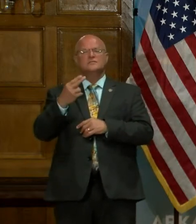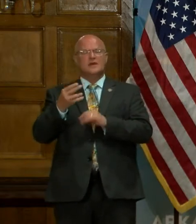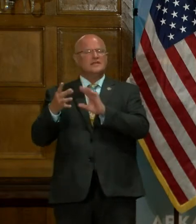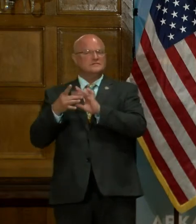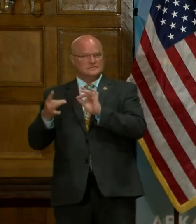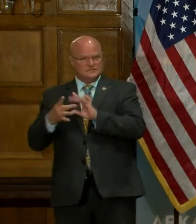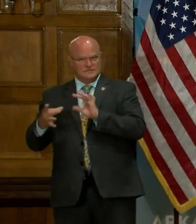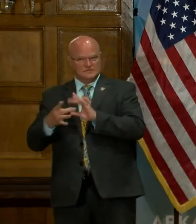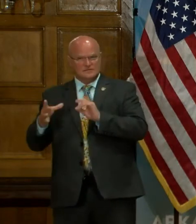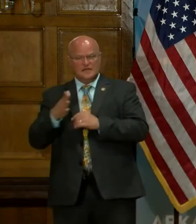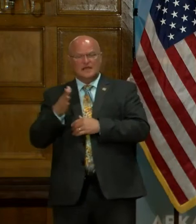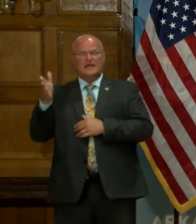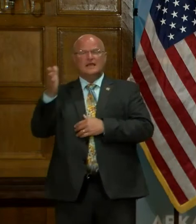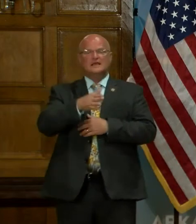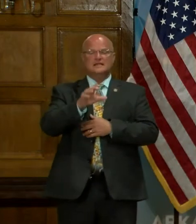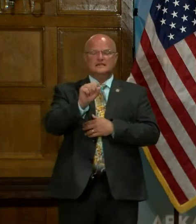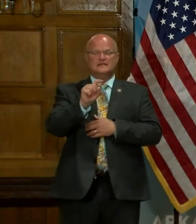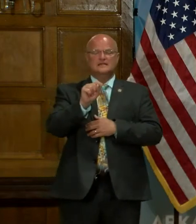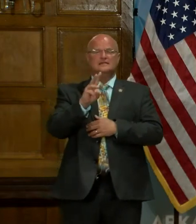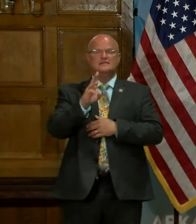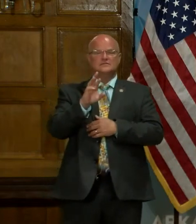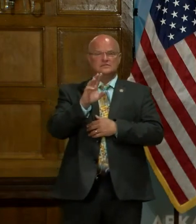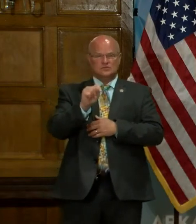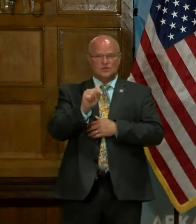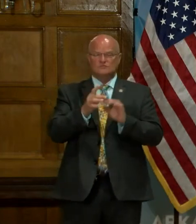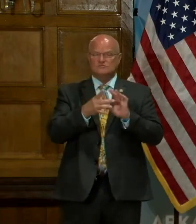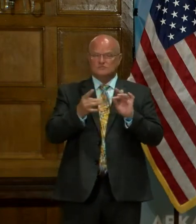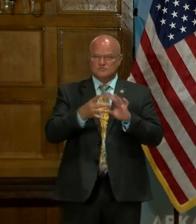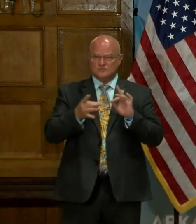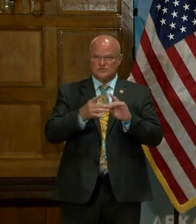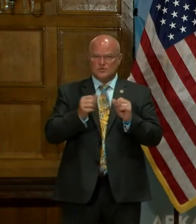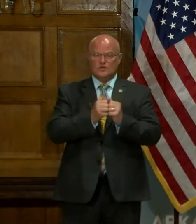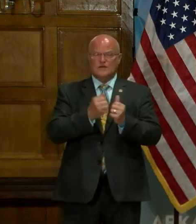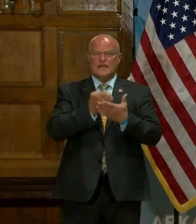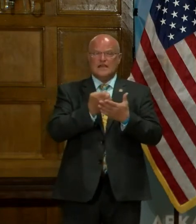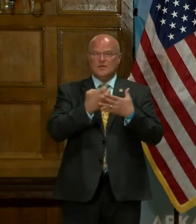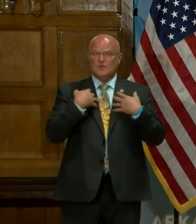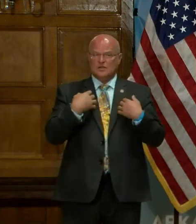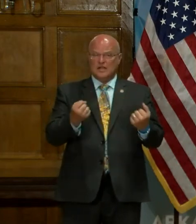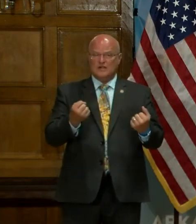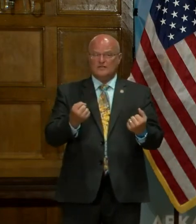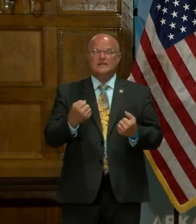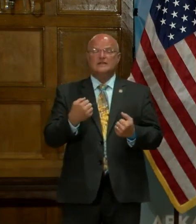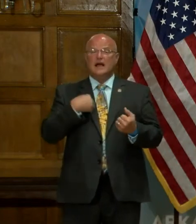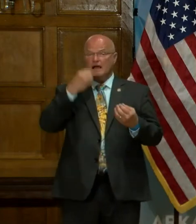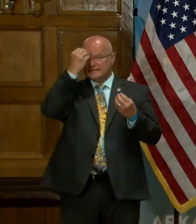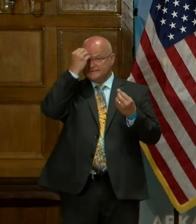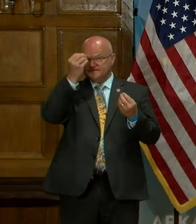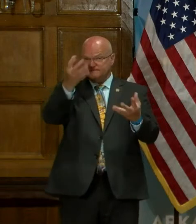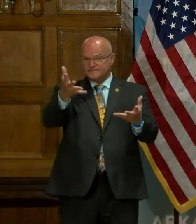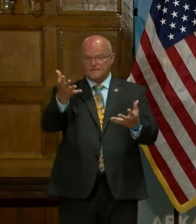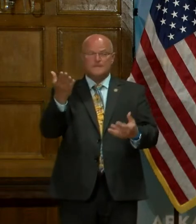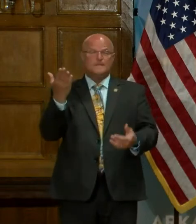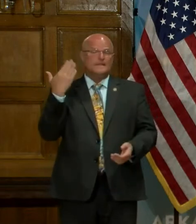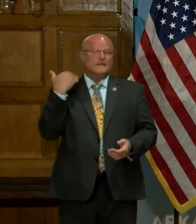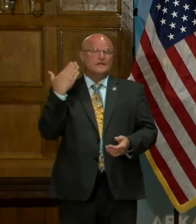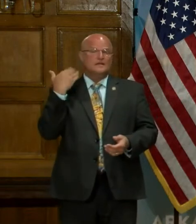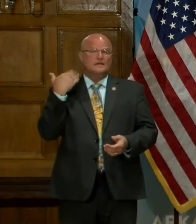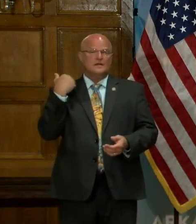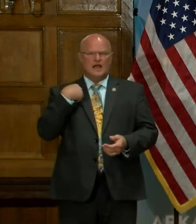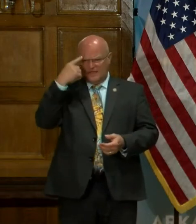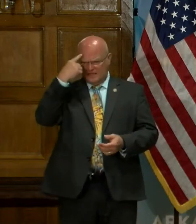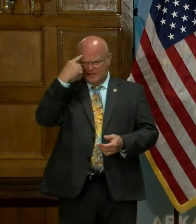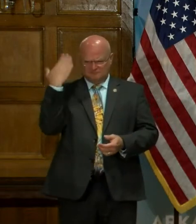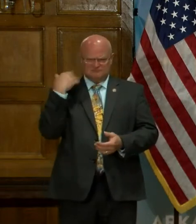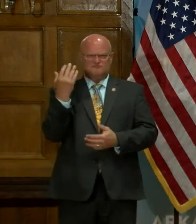with some comments on the economic recovery, I did want to mention that previously, I